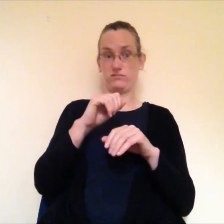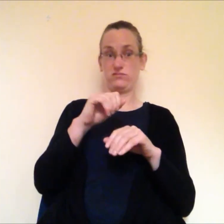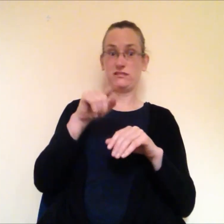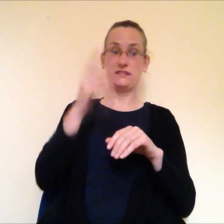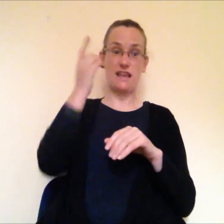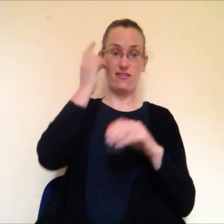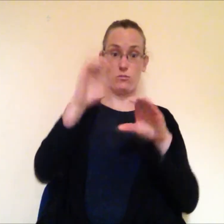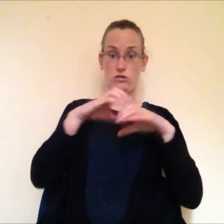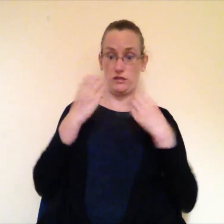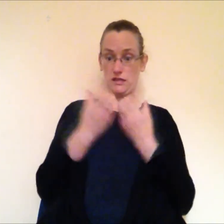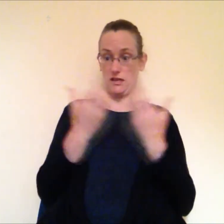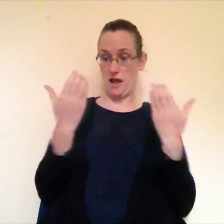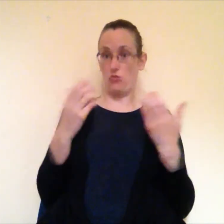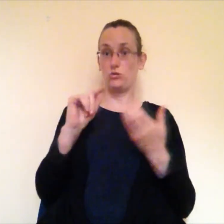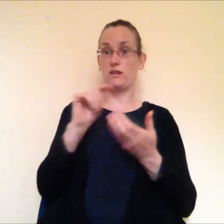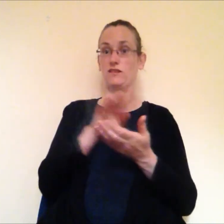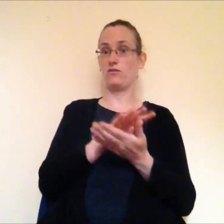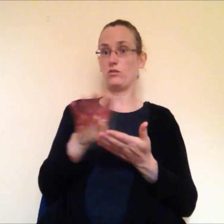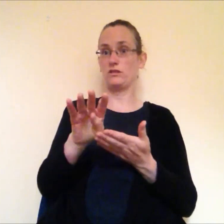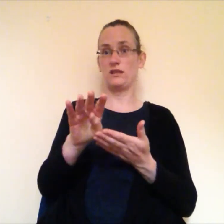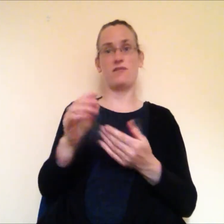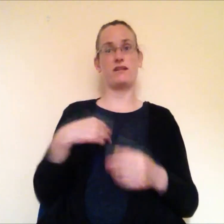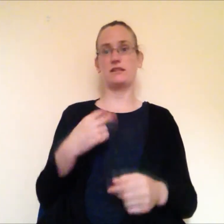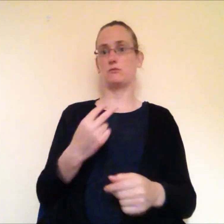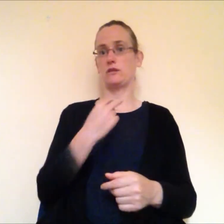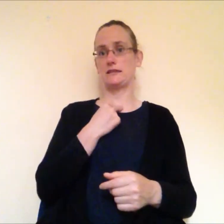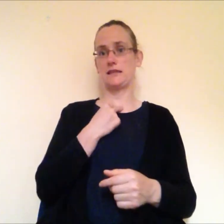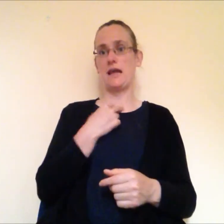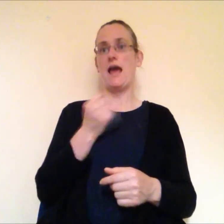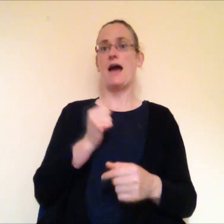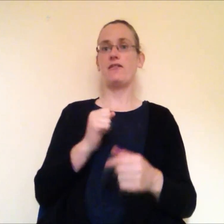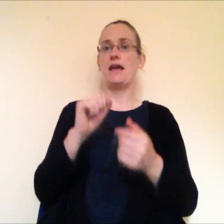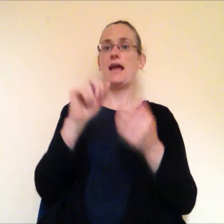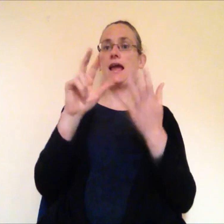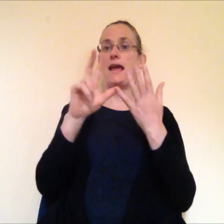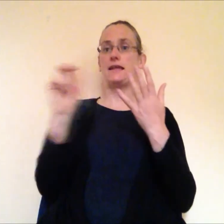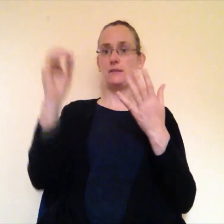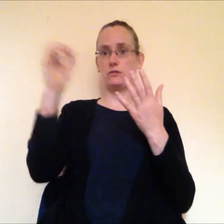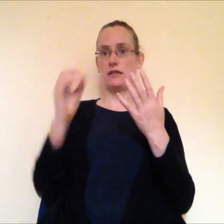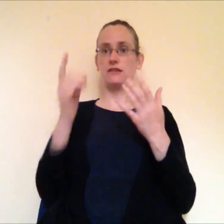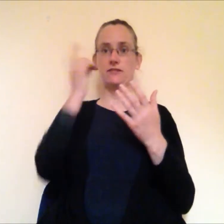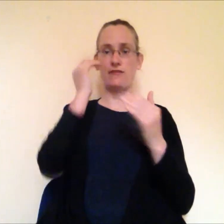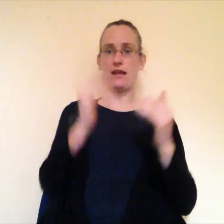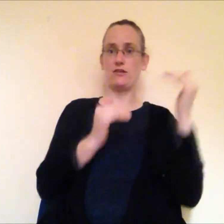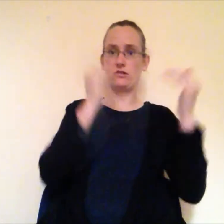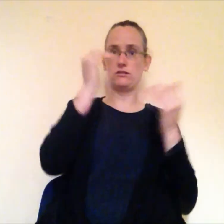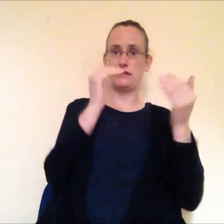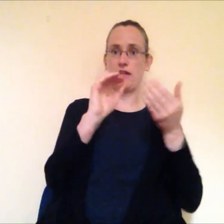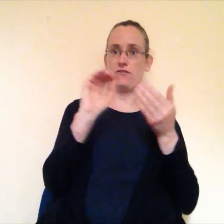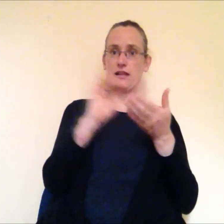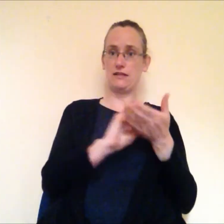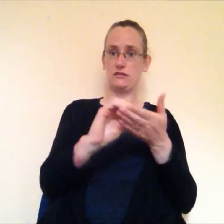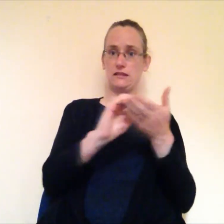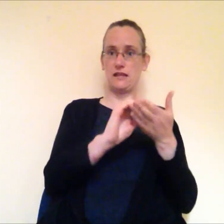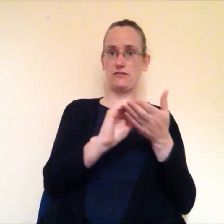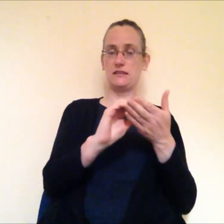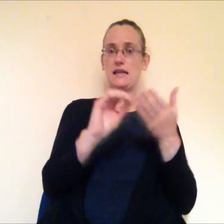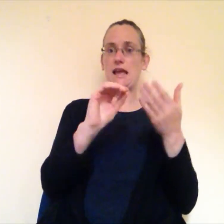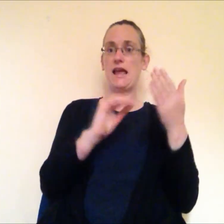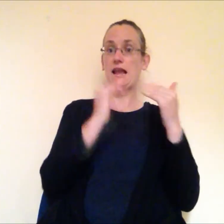2014, it's very sobering. I mean, you have 80% of deaf adults have literacy levels of 8 to 9-year-olds. Deaf people are 4 times more likely to